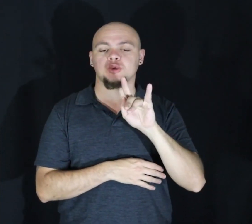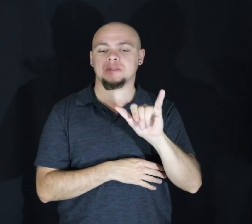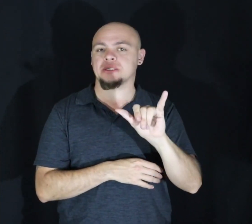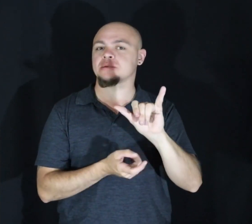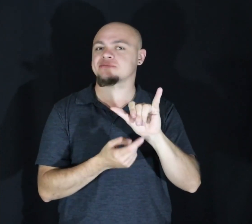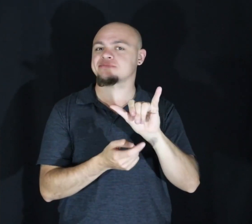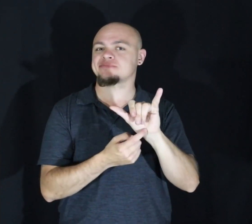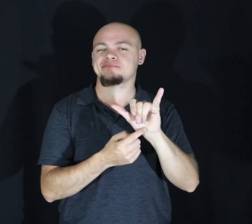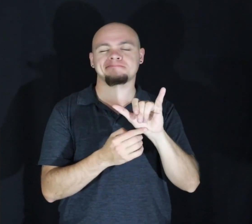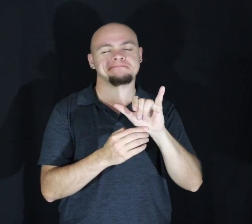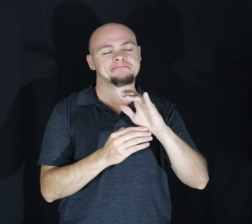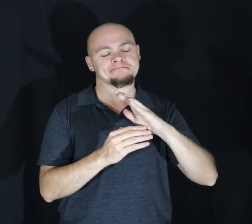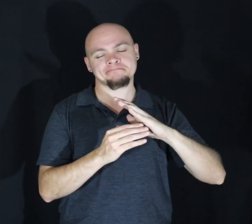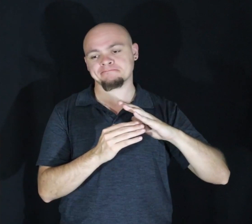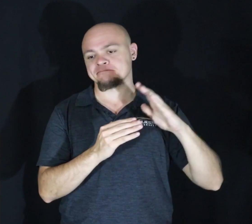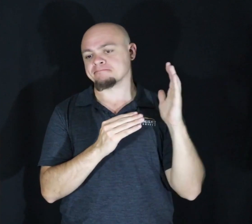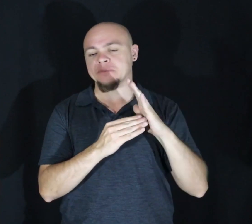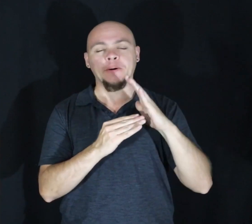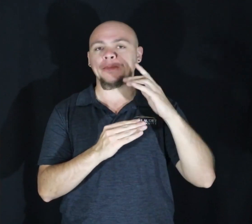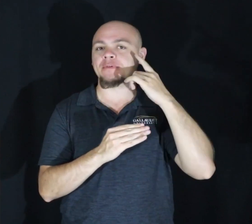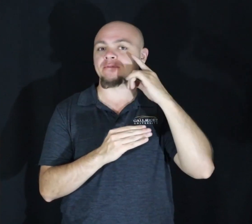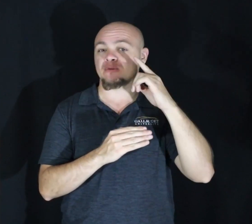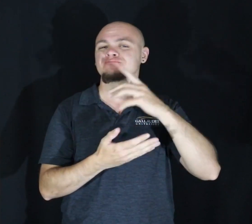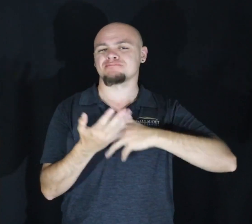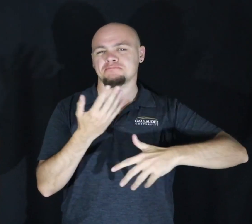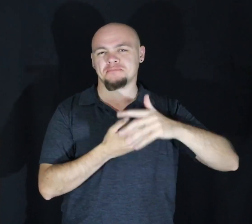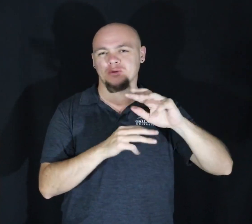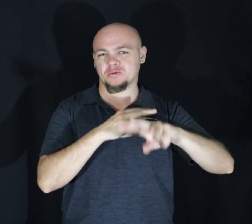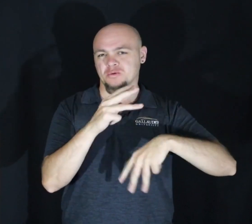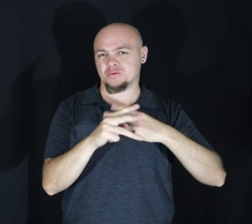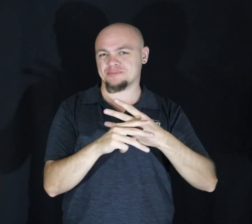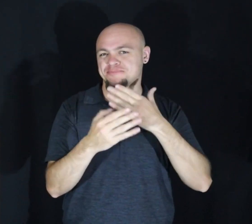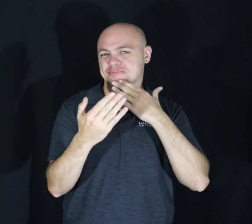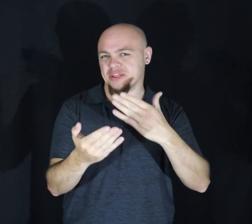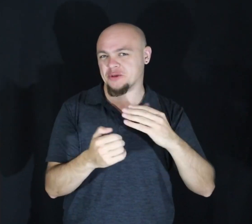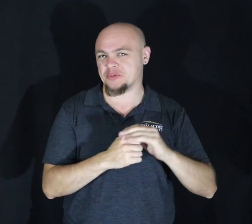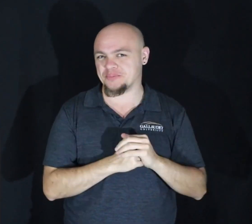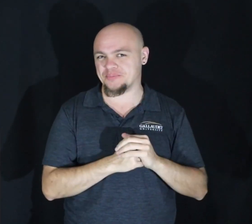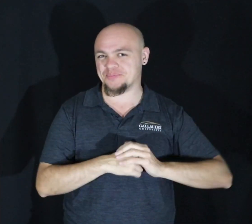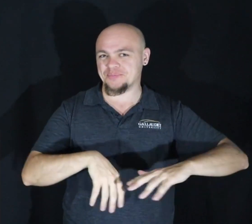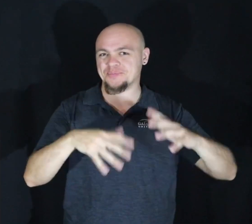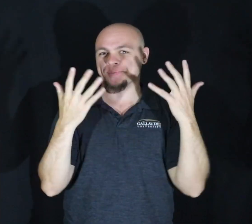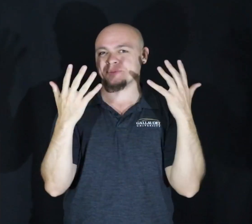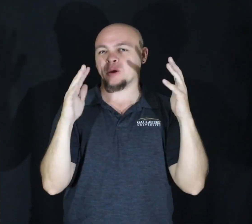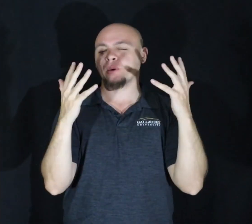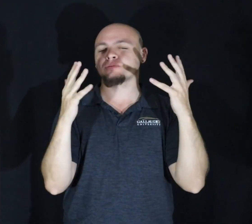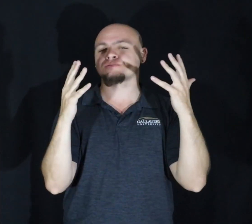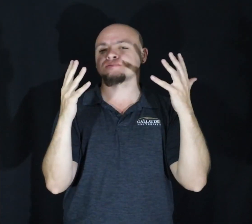become paramount in our social world. Thank you.